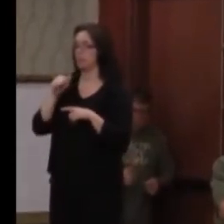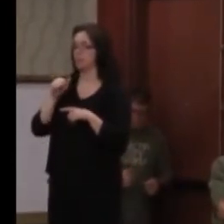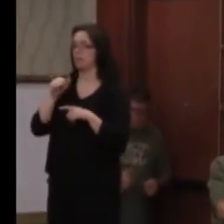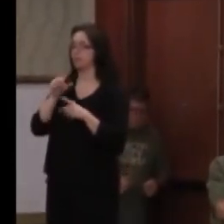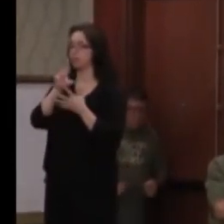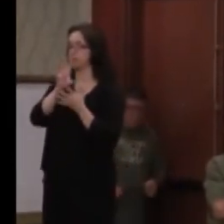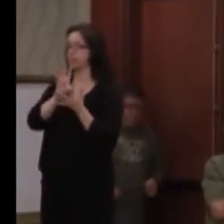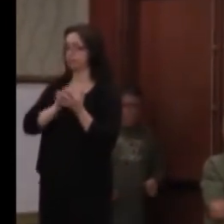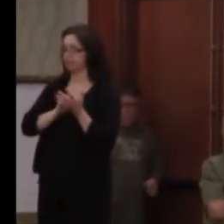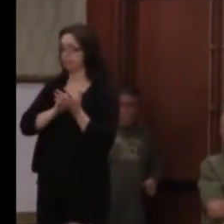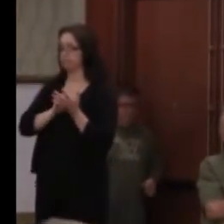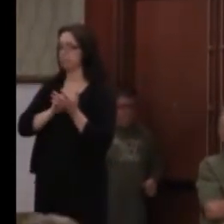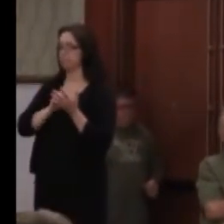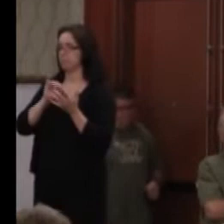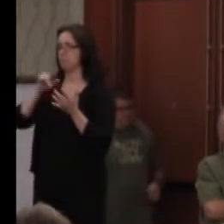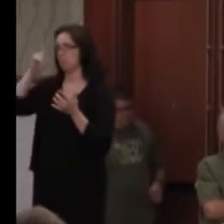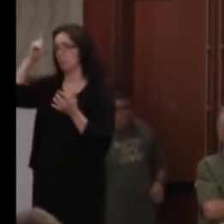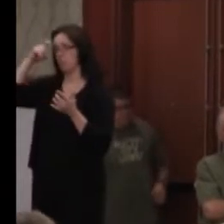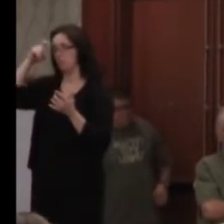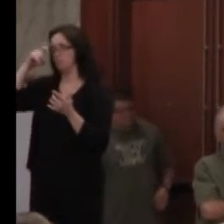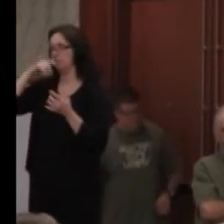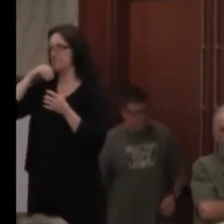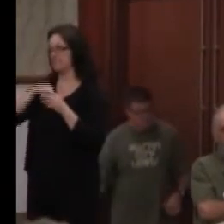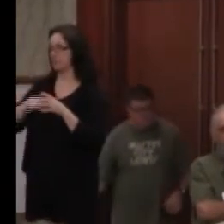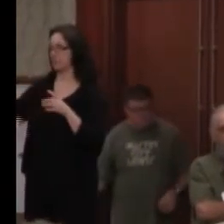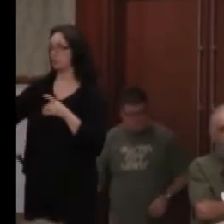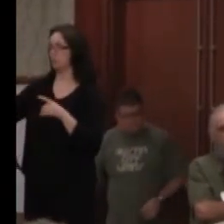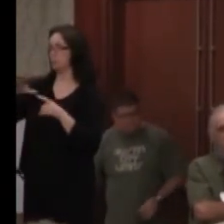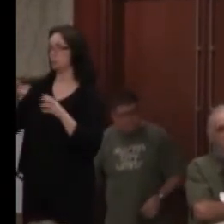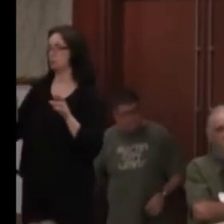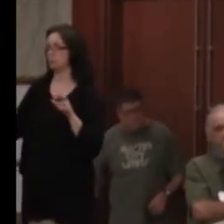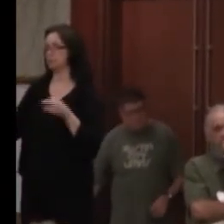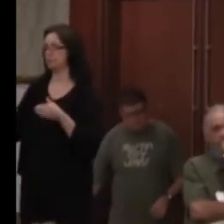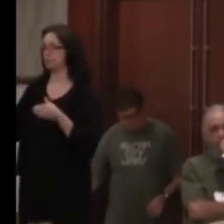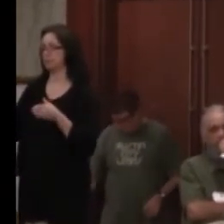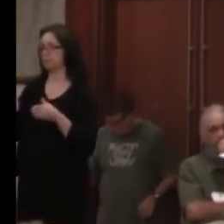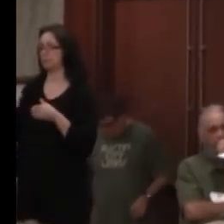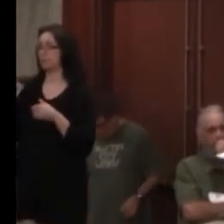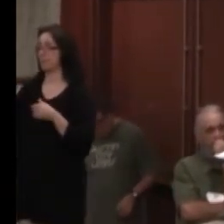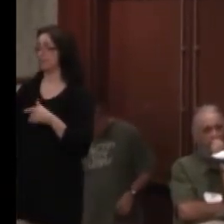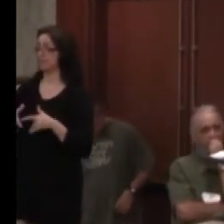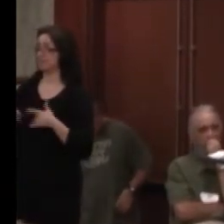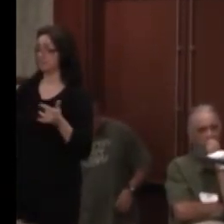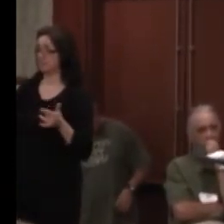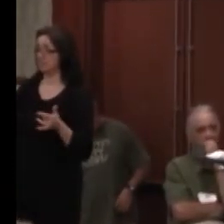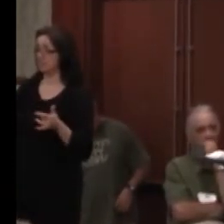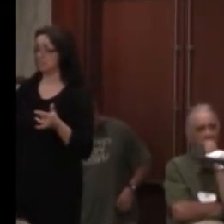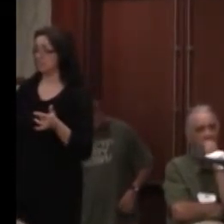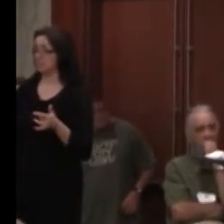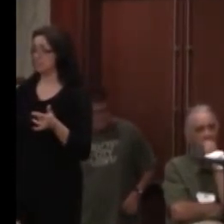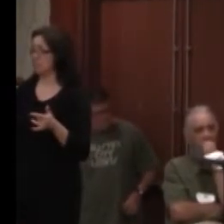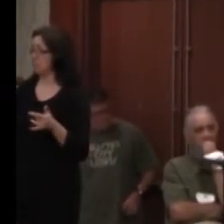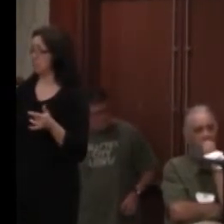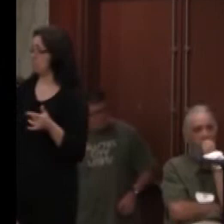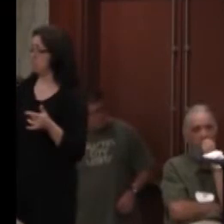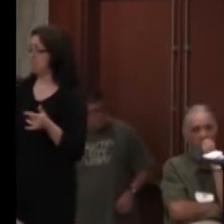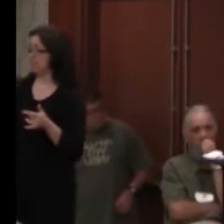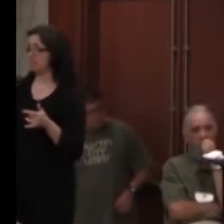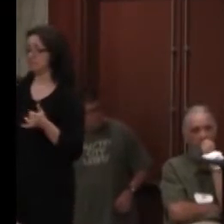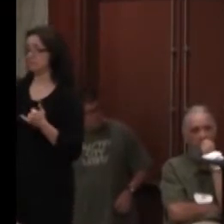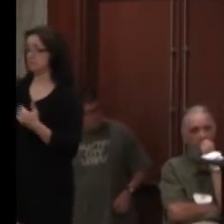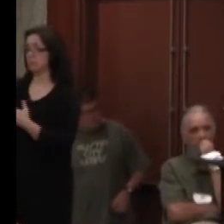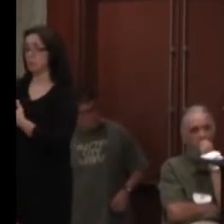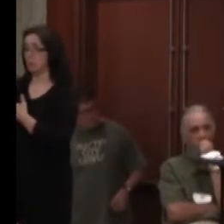wisdom that's in this room. This event, this